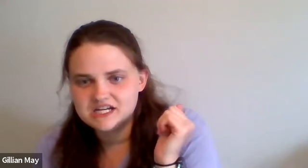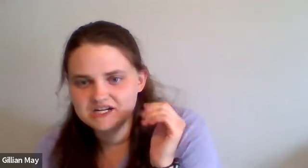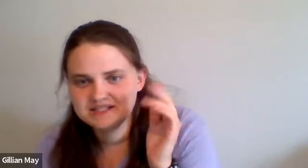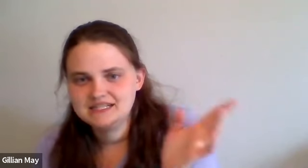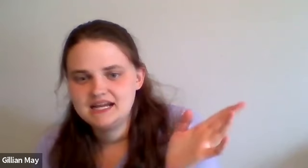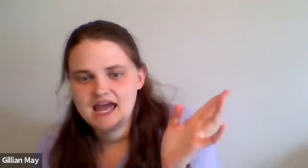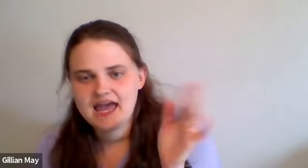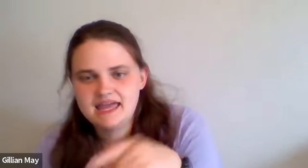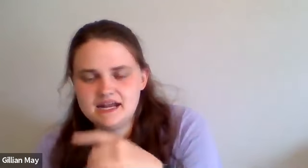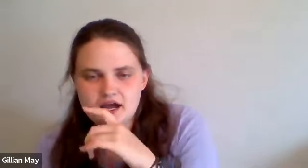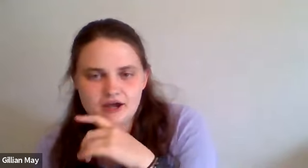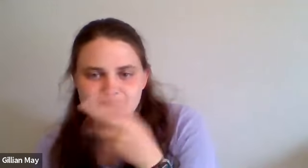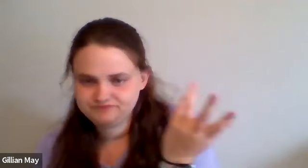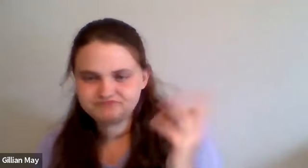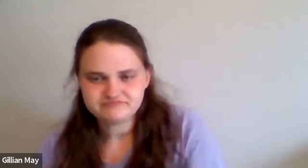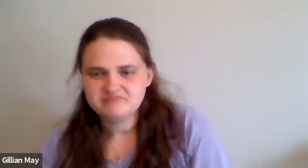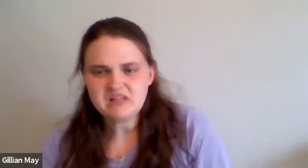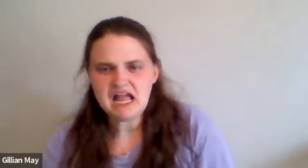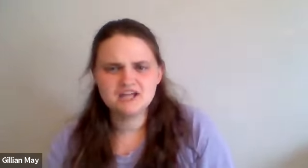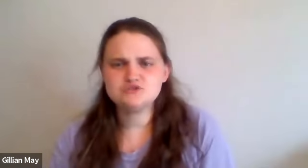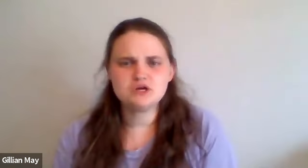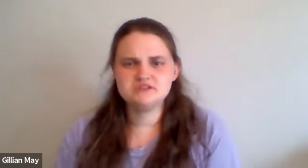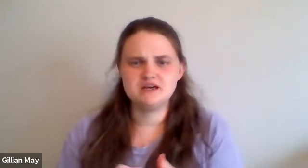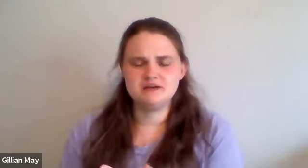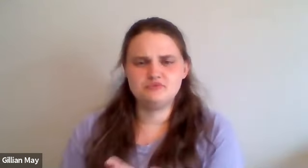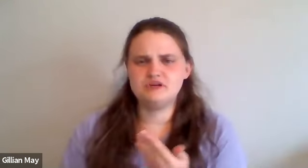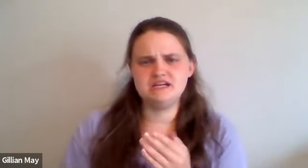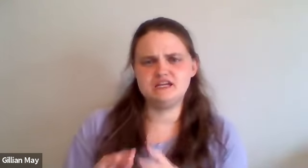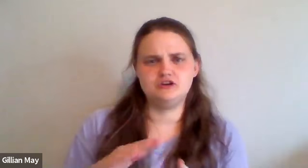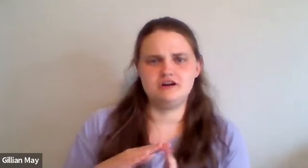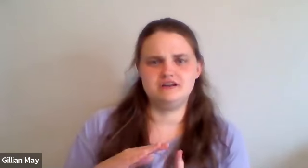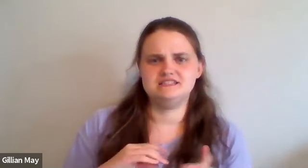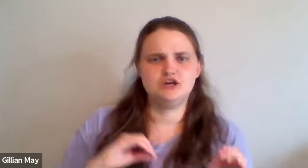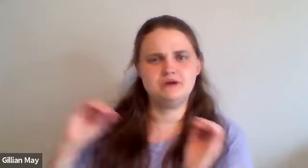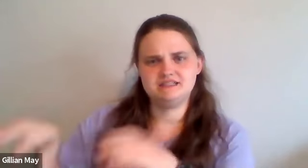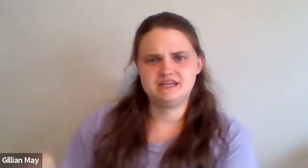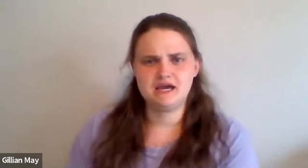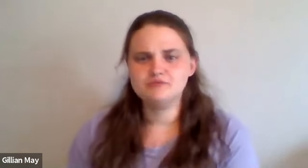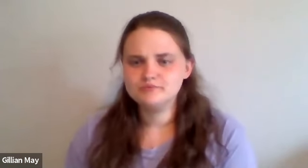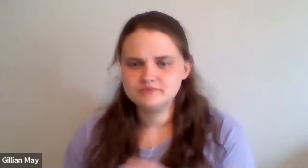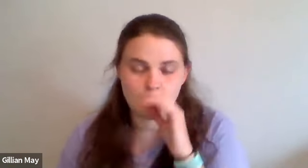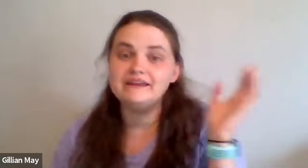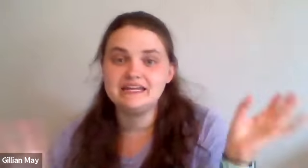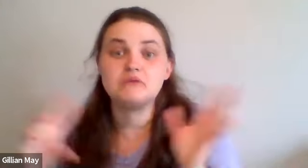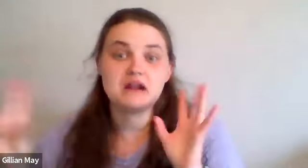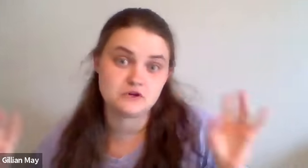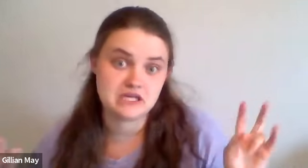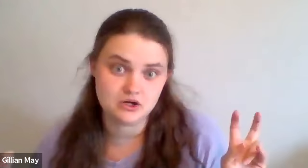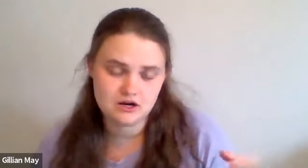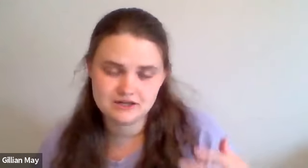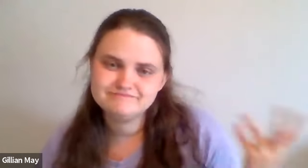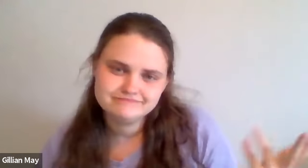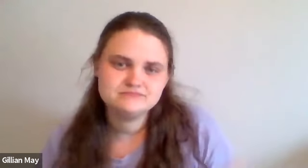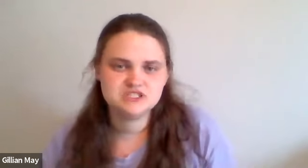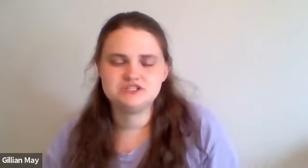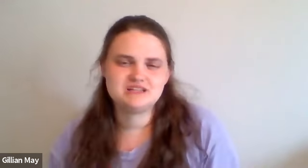Center. And I just work with the pre-kindergarten kids, like going into camp, getting ready for kindergarten. So it's just kind